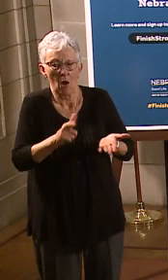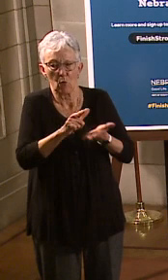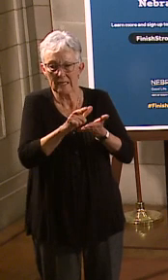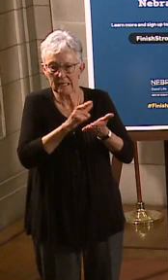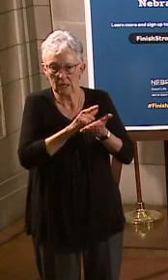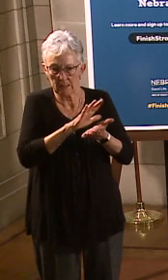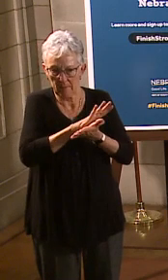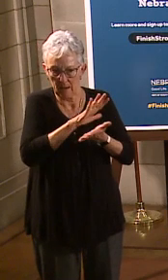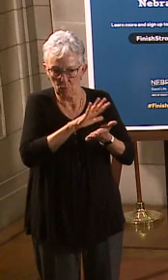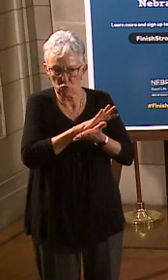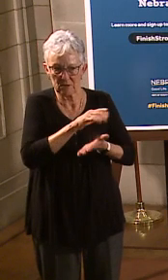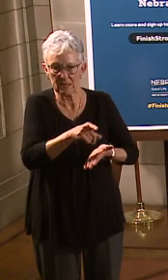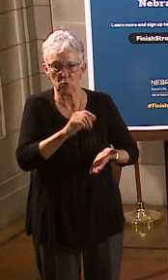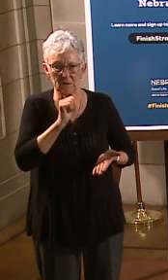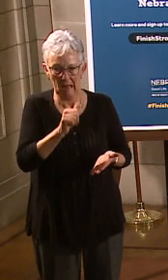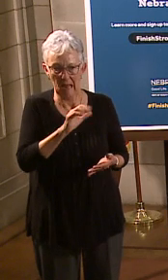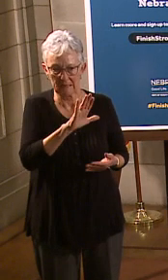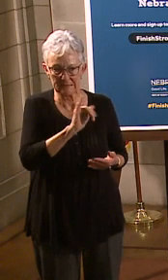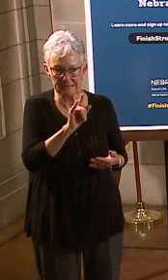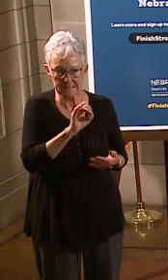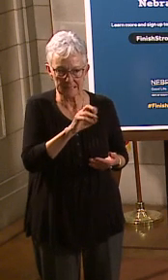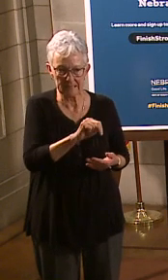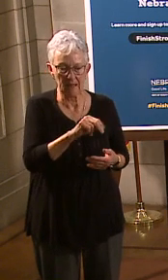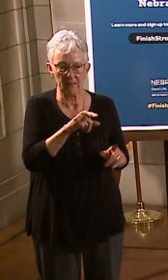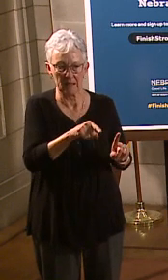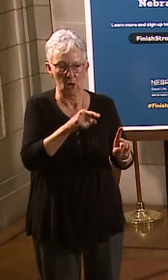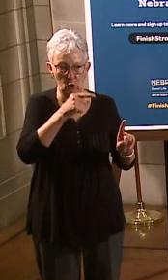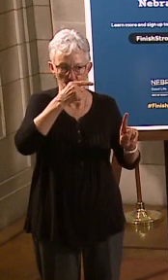they're not citizens at this point.